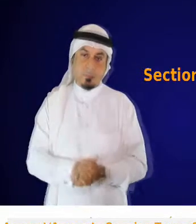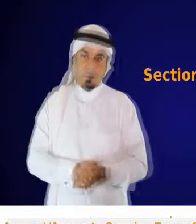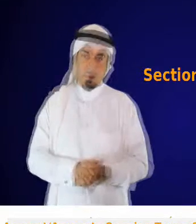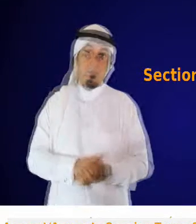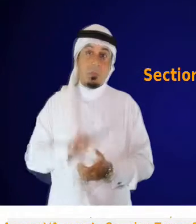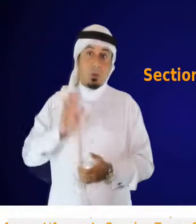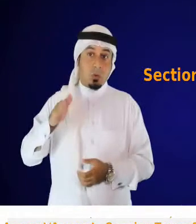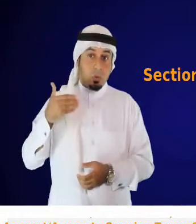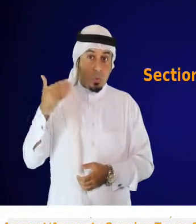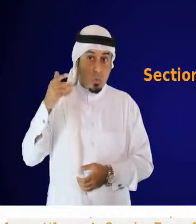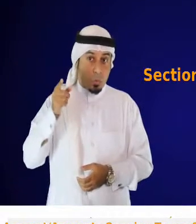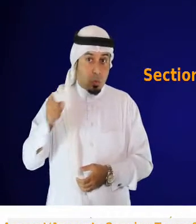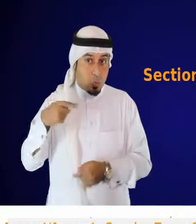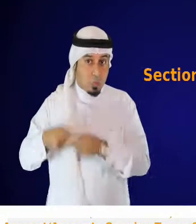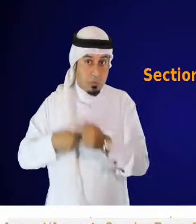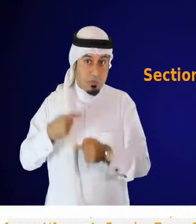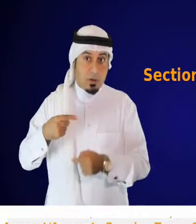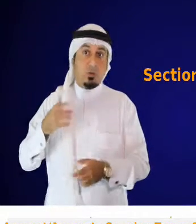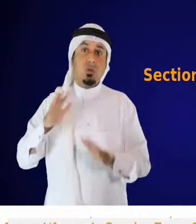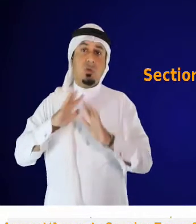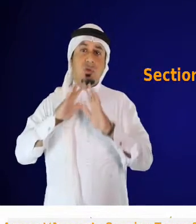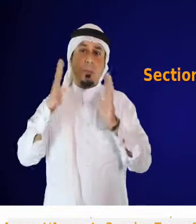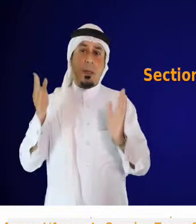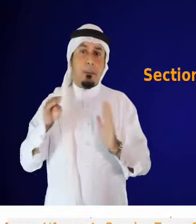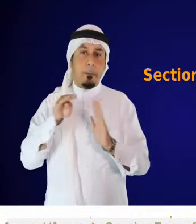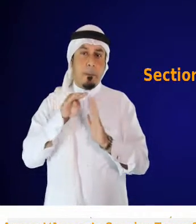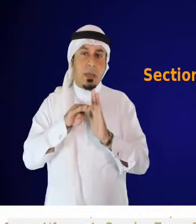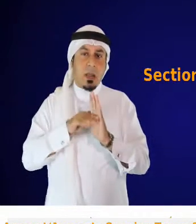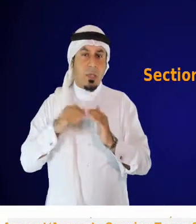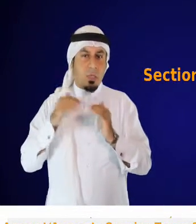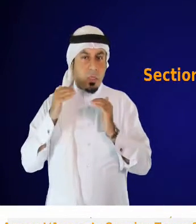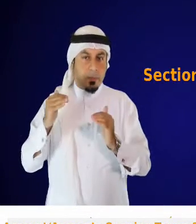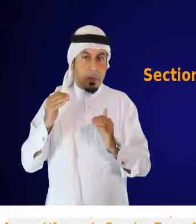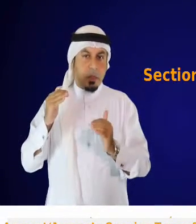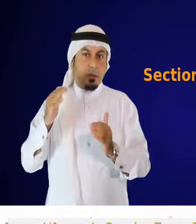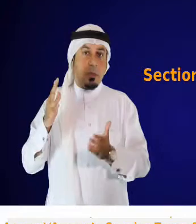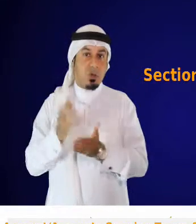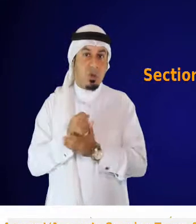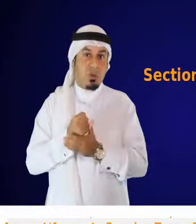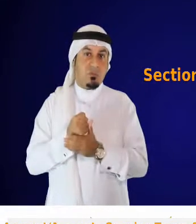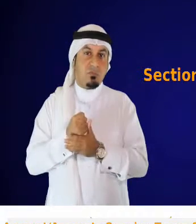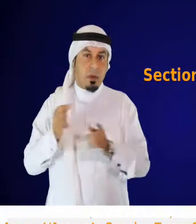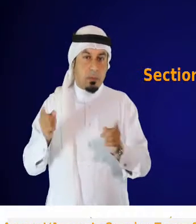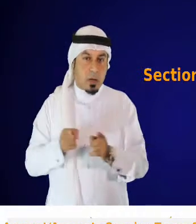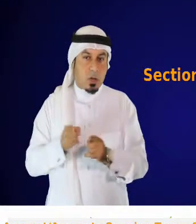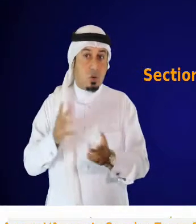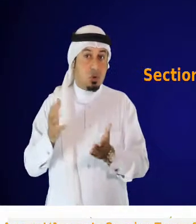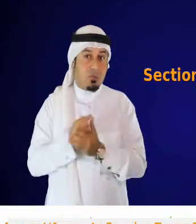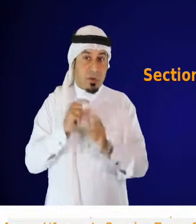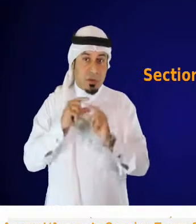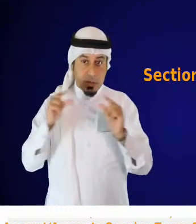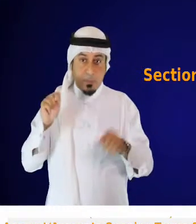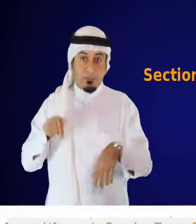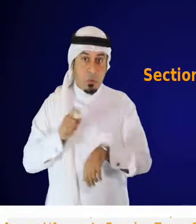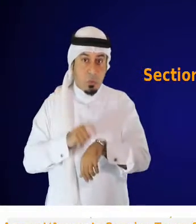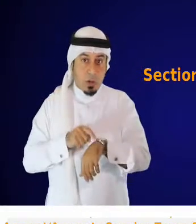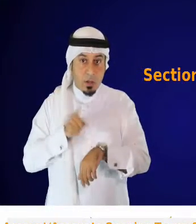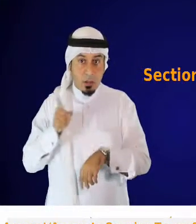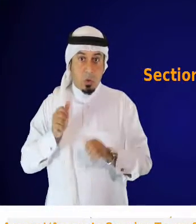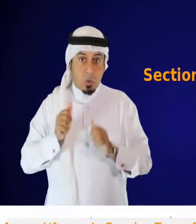time incur, suffer, or sustain, or be put to as a consequence of or by reason of arising out of the bank providing